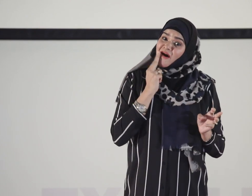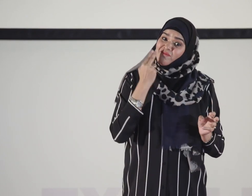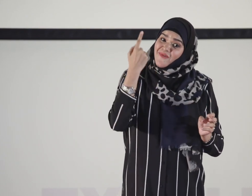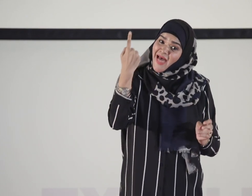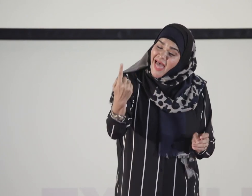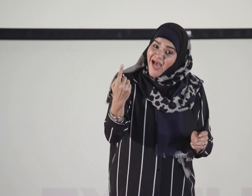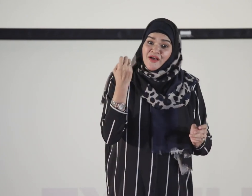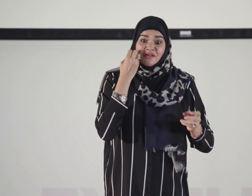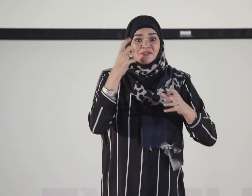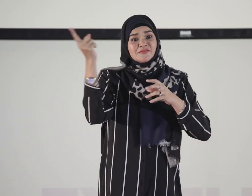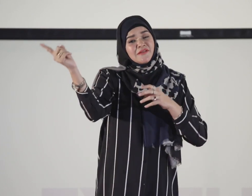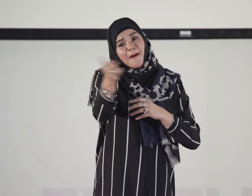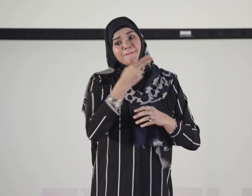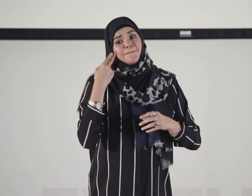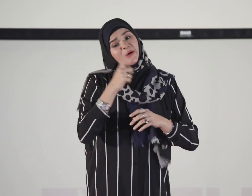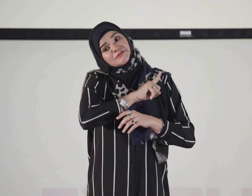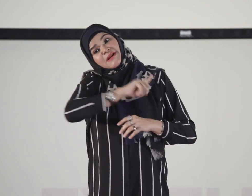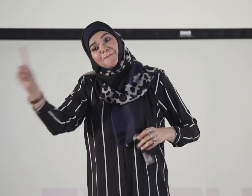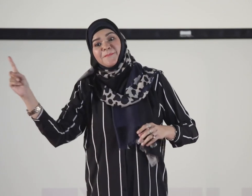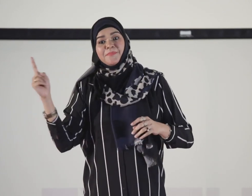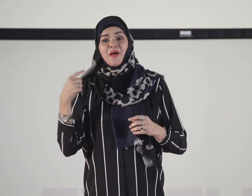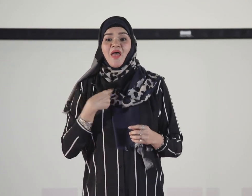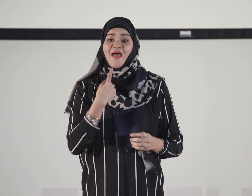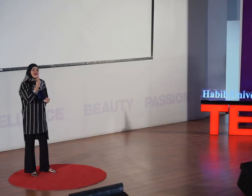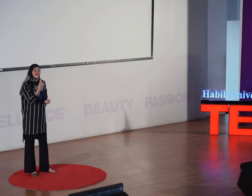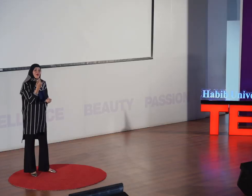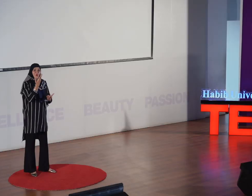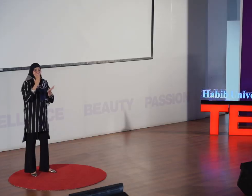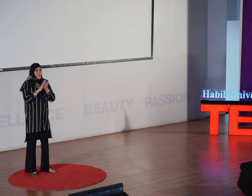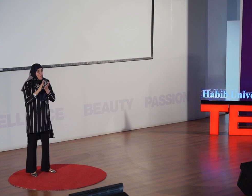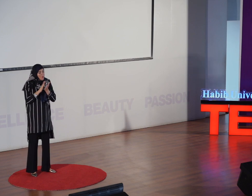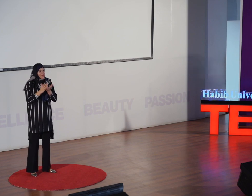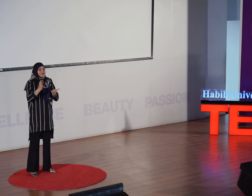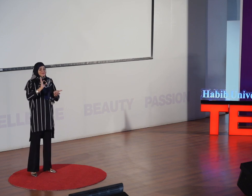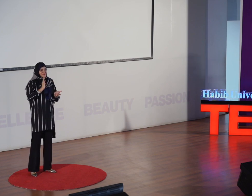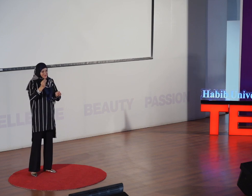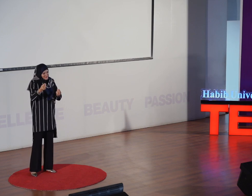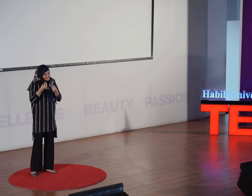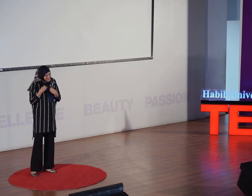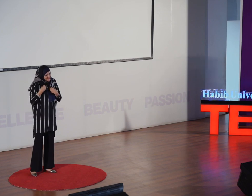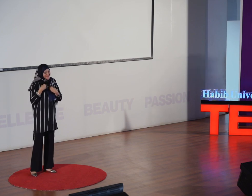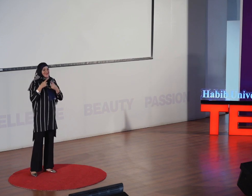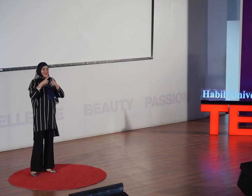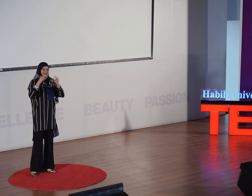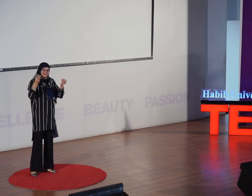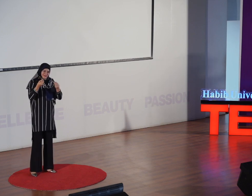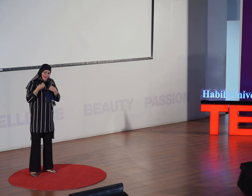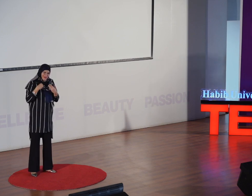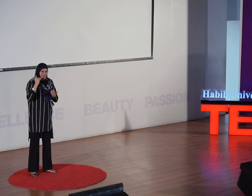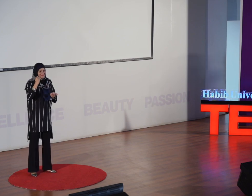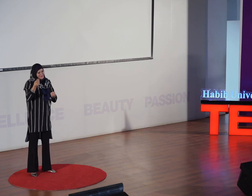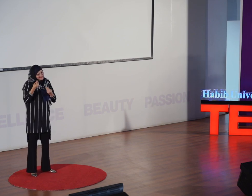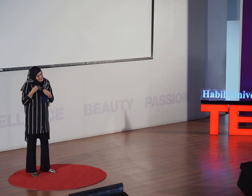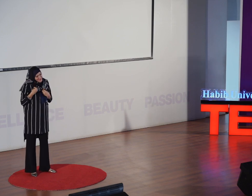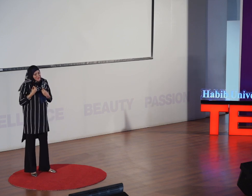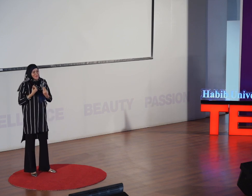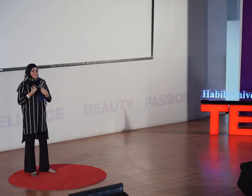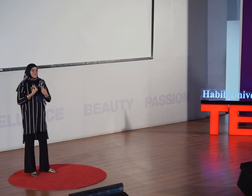position amongst the hearing world. Everyone was shocked. I was the only deaf person in that room, and I still